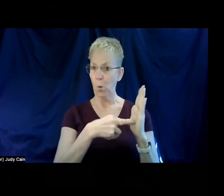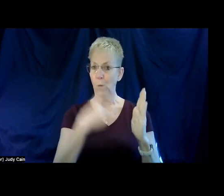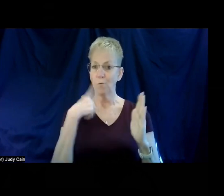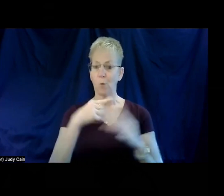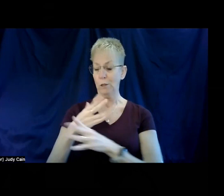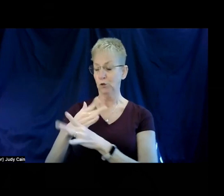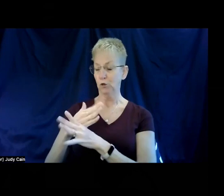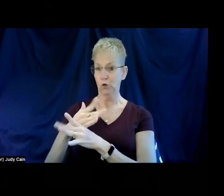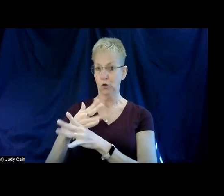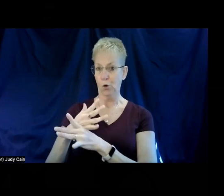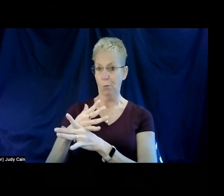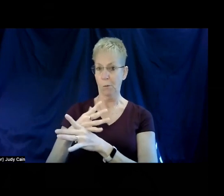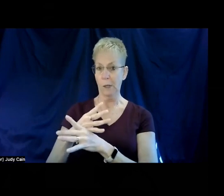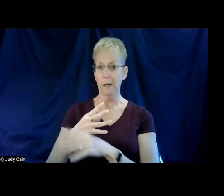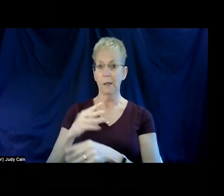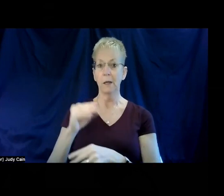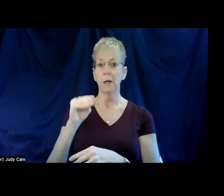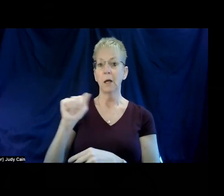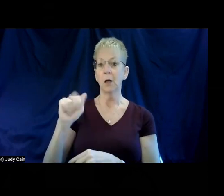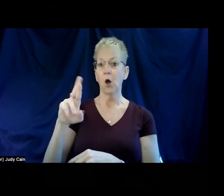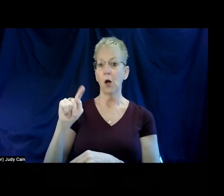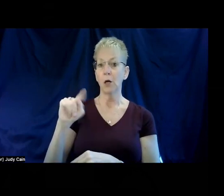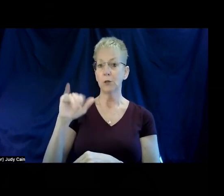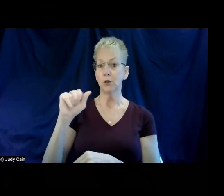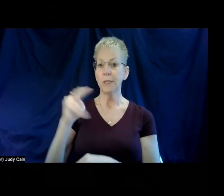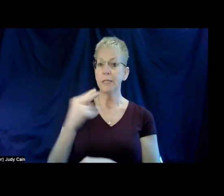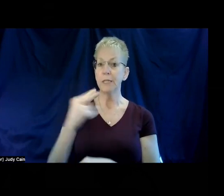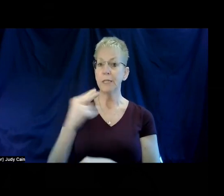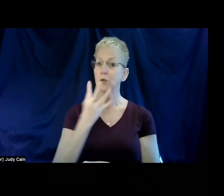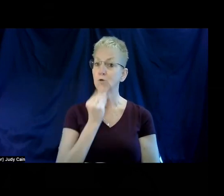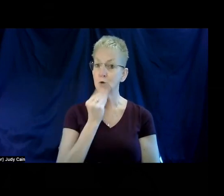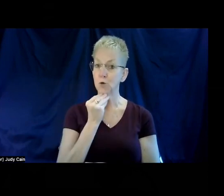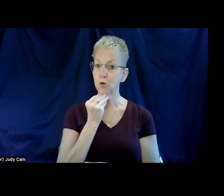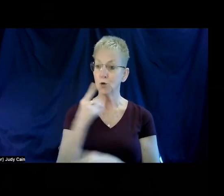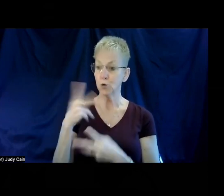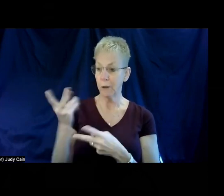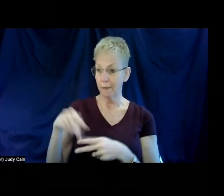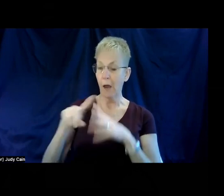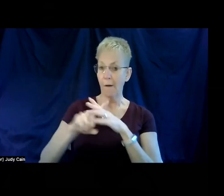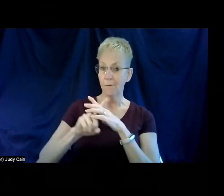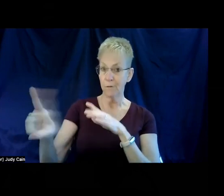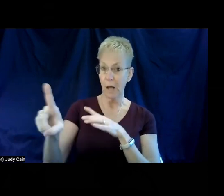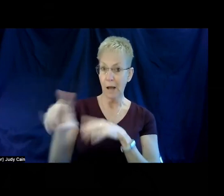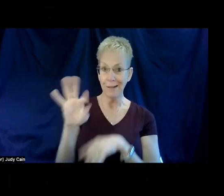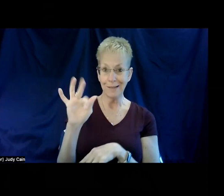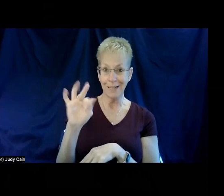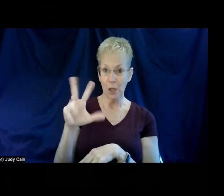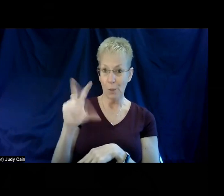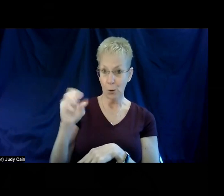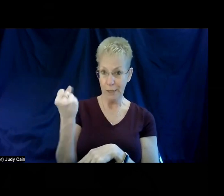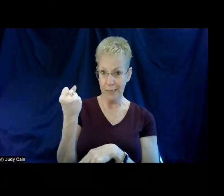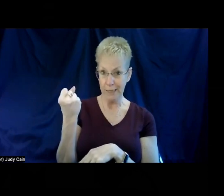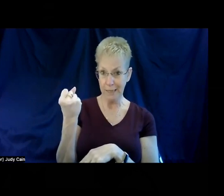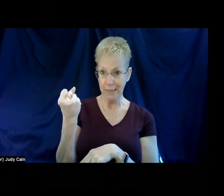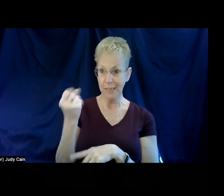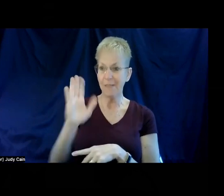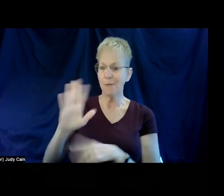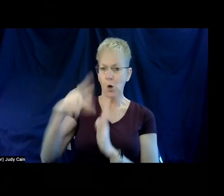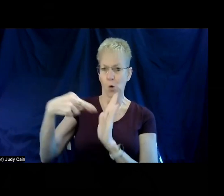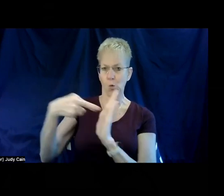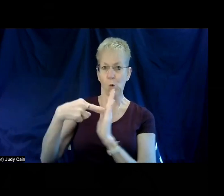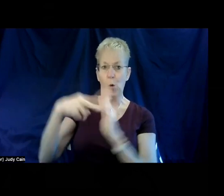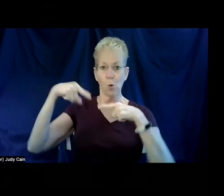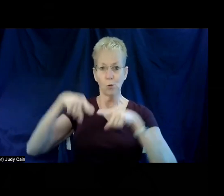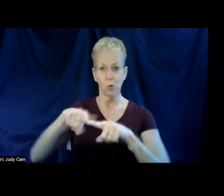German and Austrian Jews who fled Germany in the 30s, the role they played in the war.